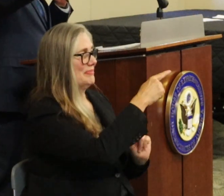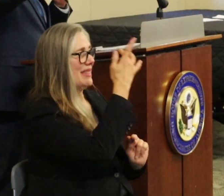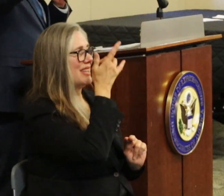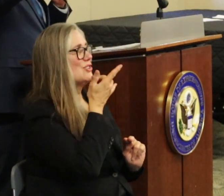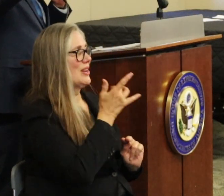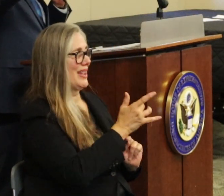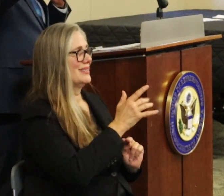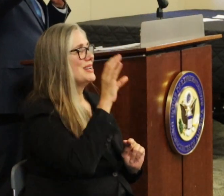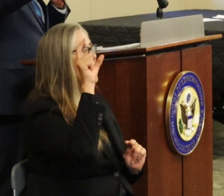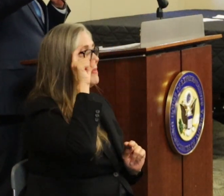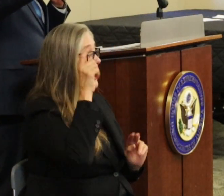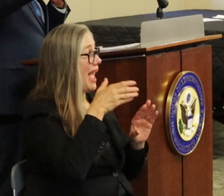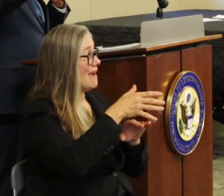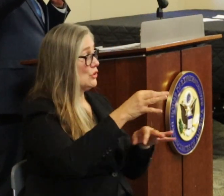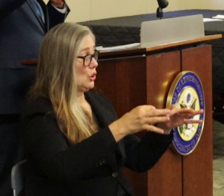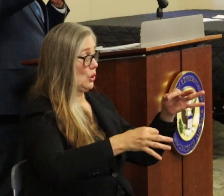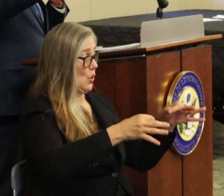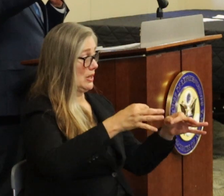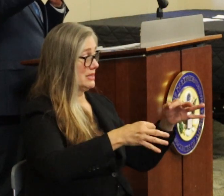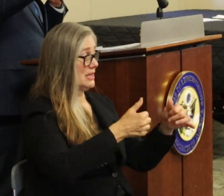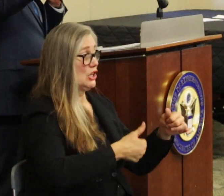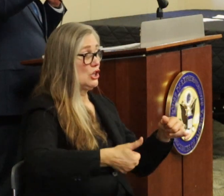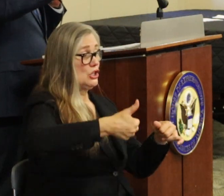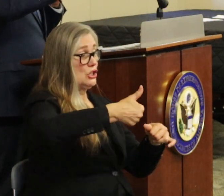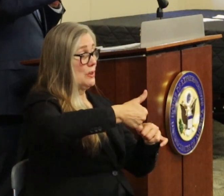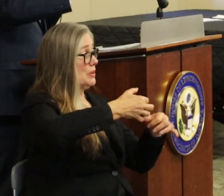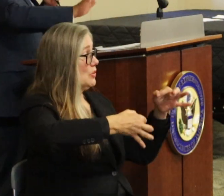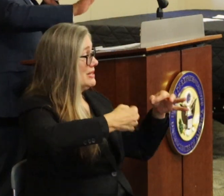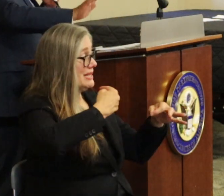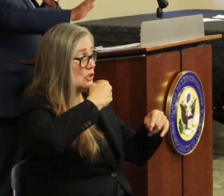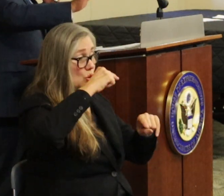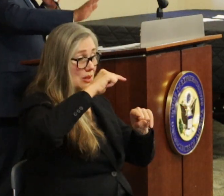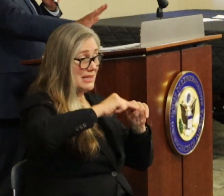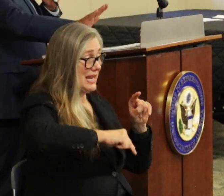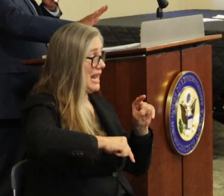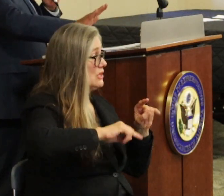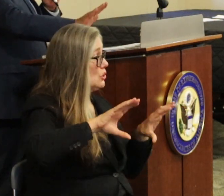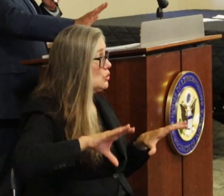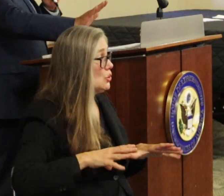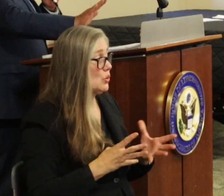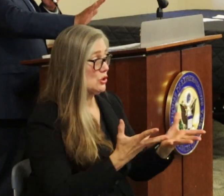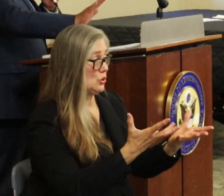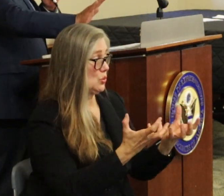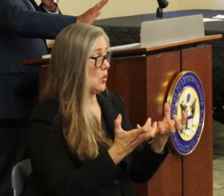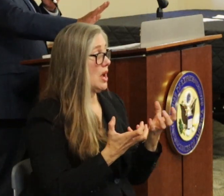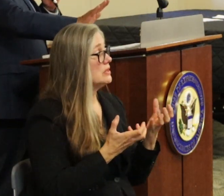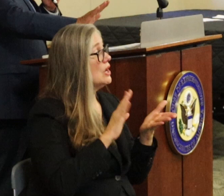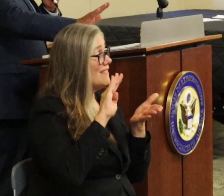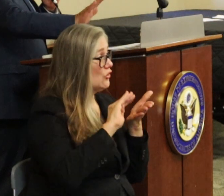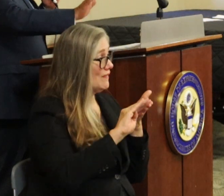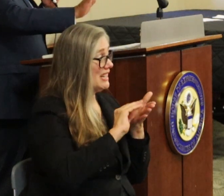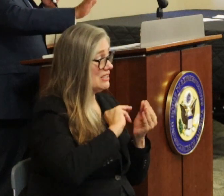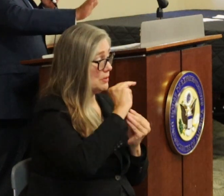after the courts, the Supreme Court said that you can't do what you wanted to do in through your